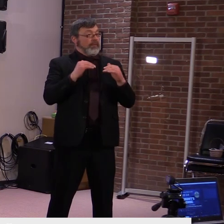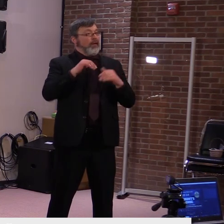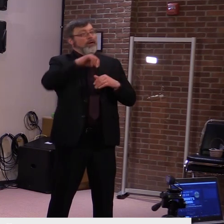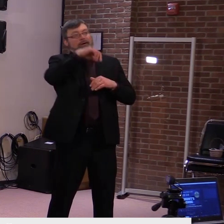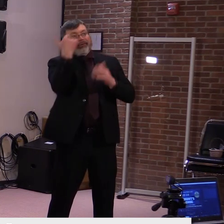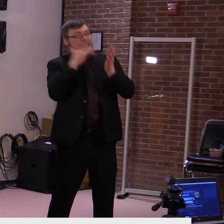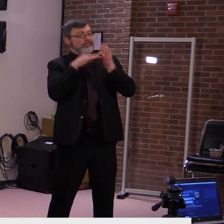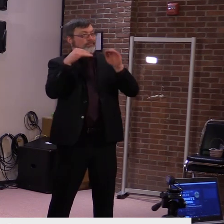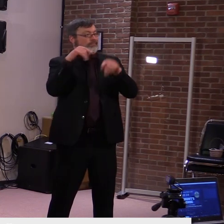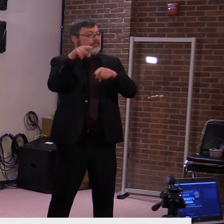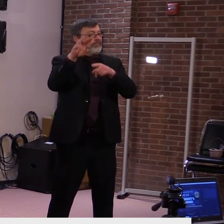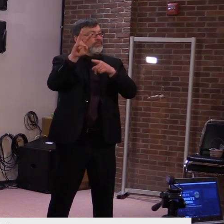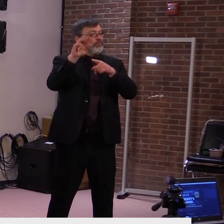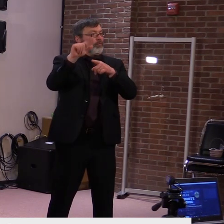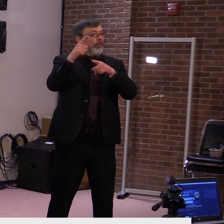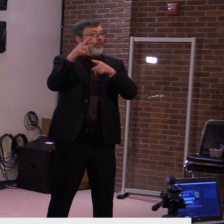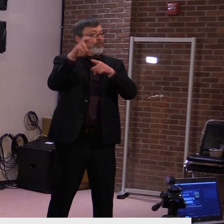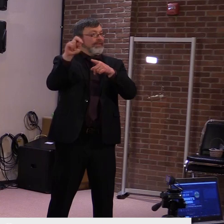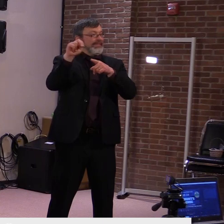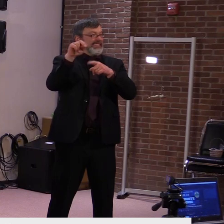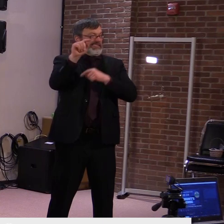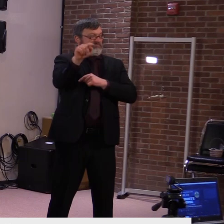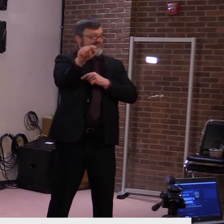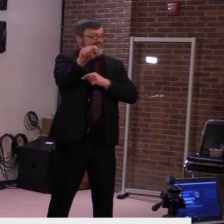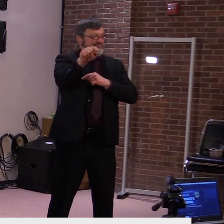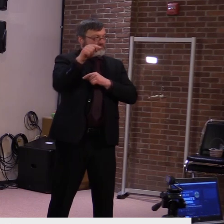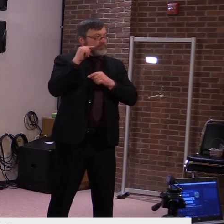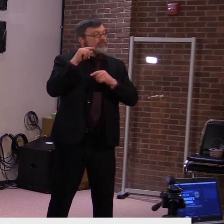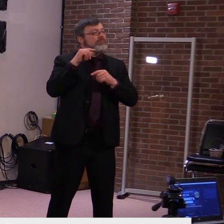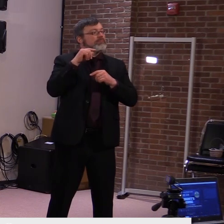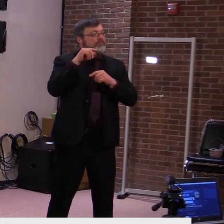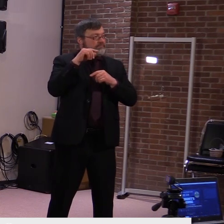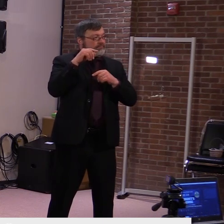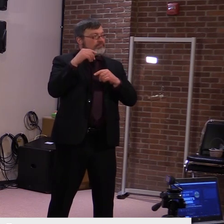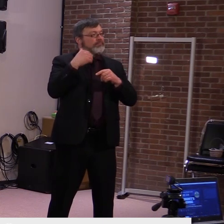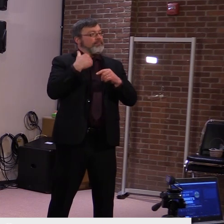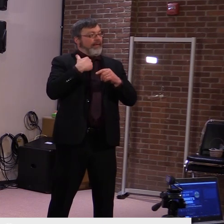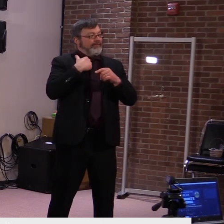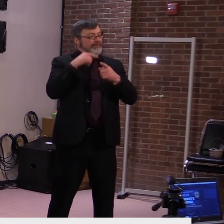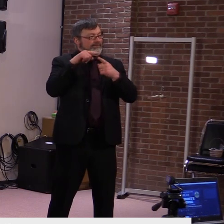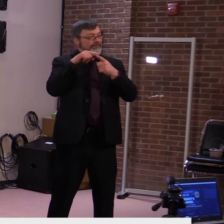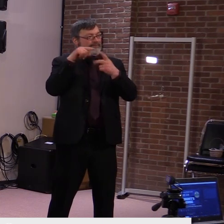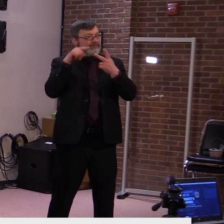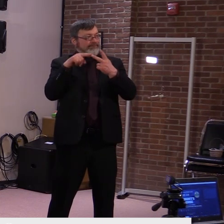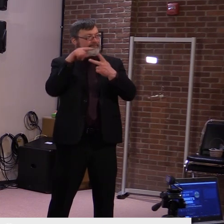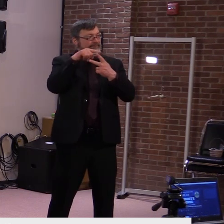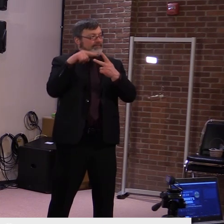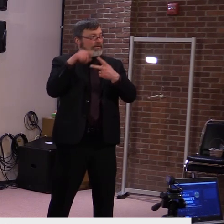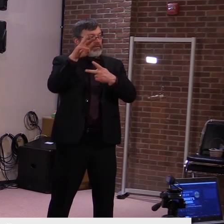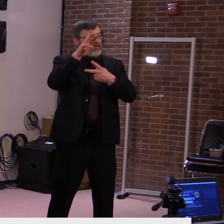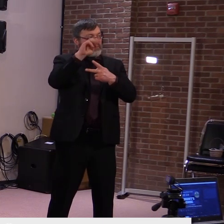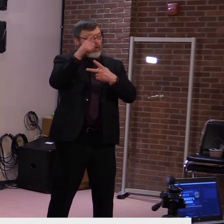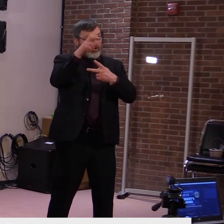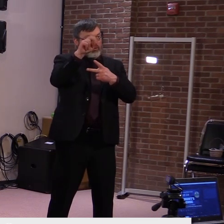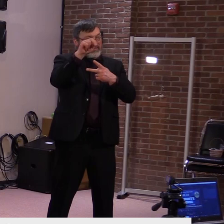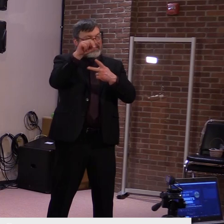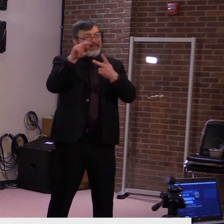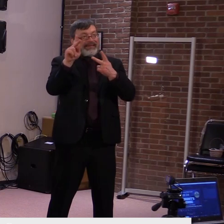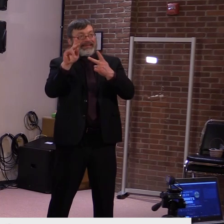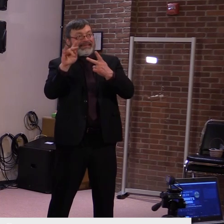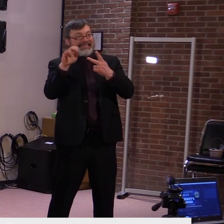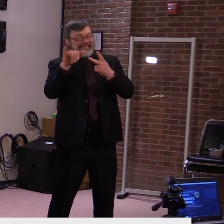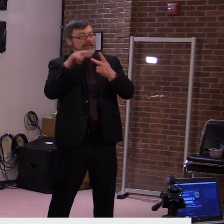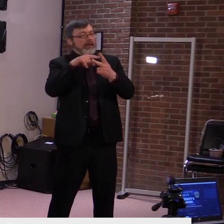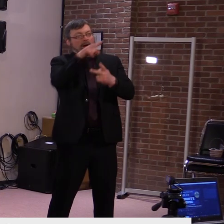you can go on our website and make an appointment that way as well. Now let's turn our attention to